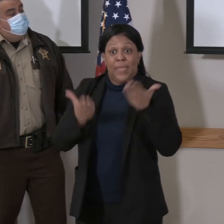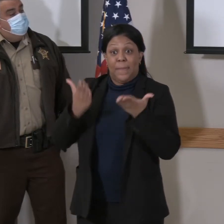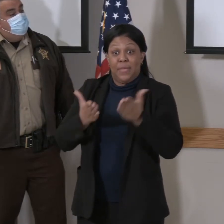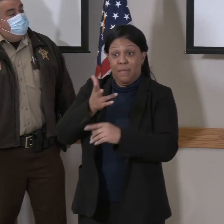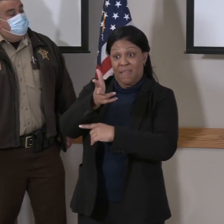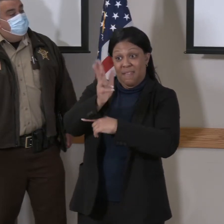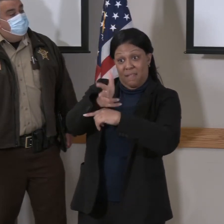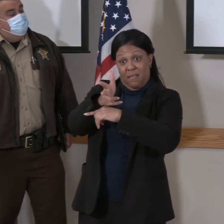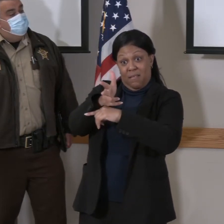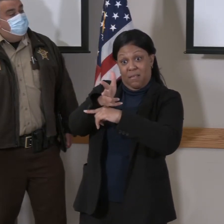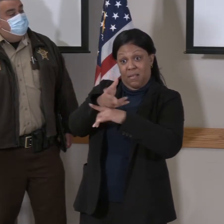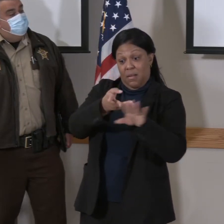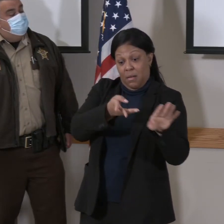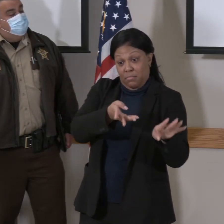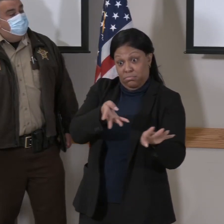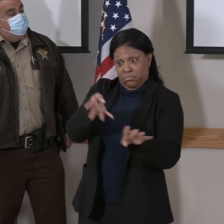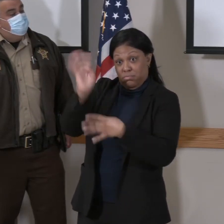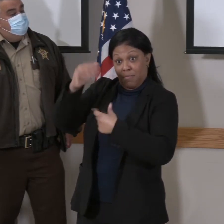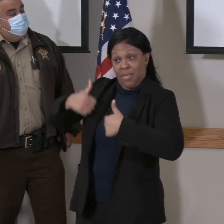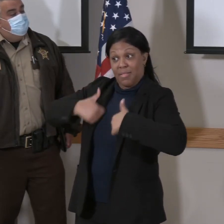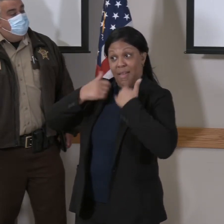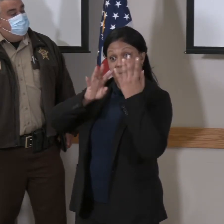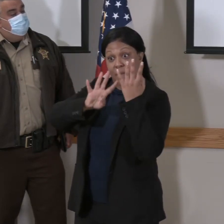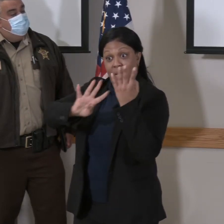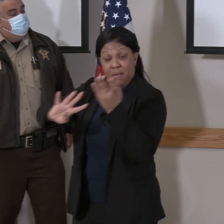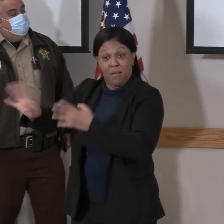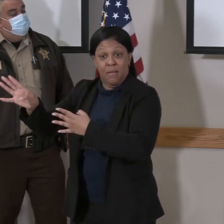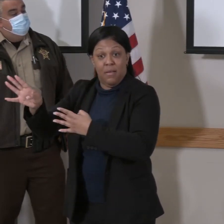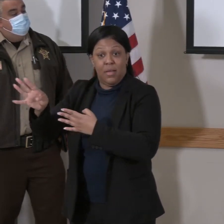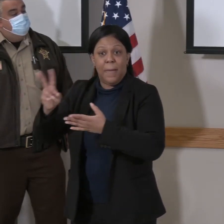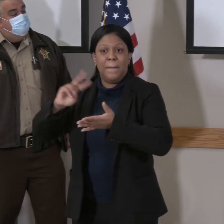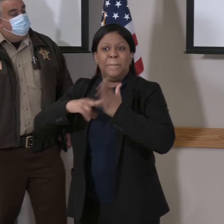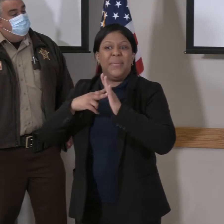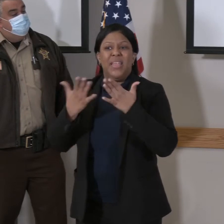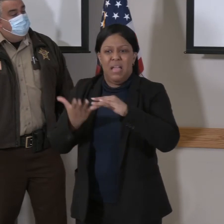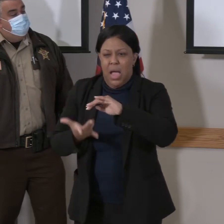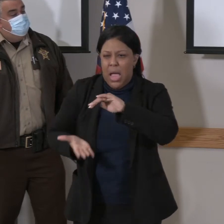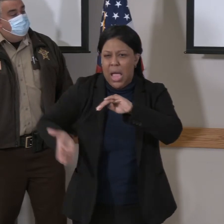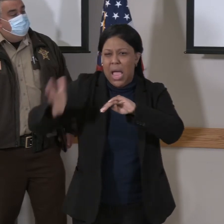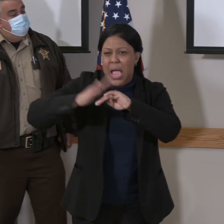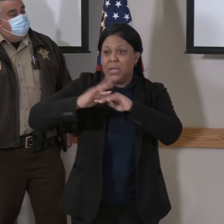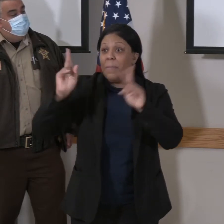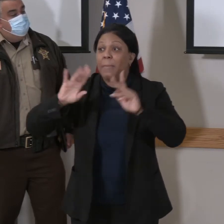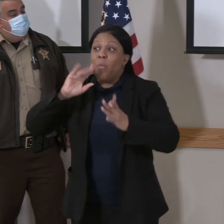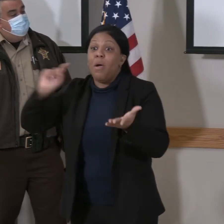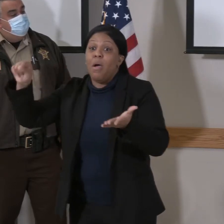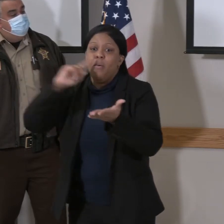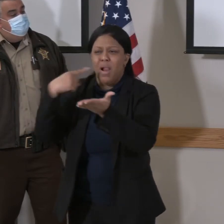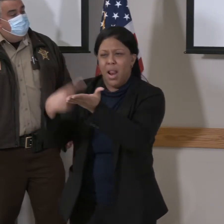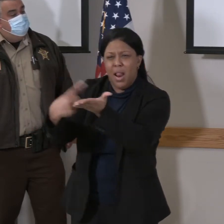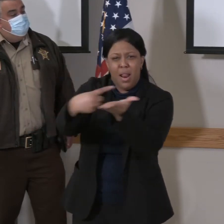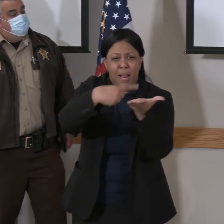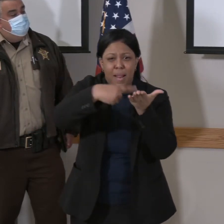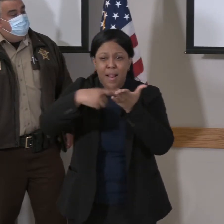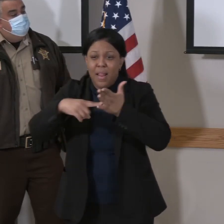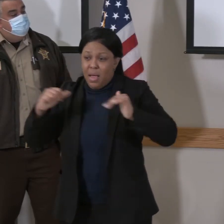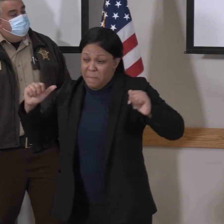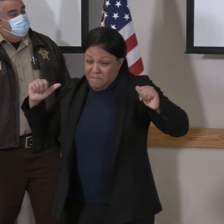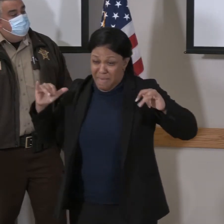streamed live, we expect that that is going to generate even more conversation about people coming here. As we